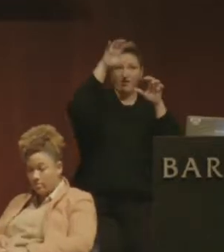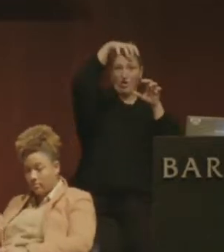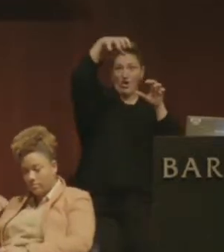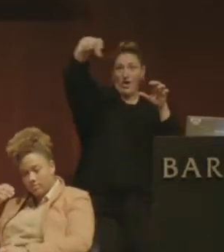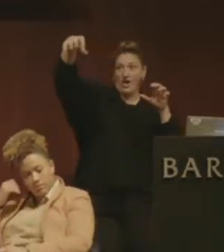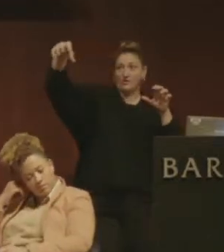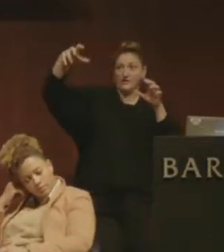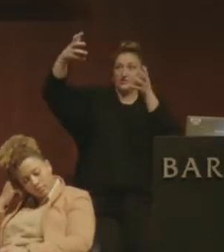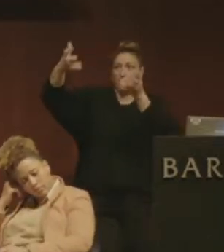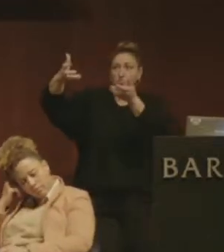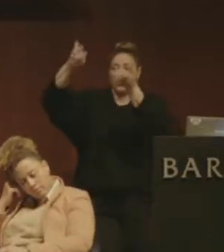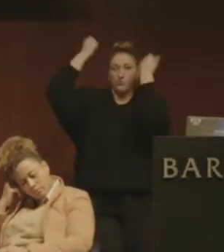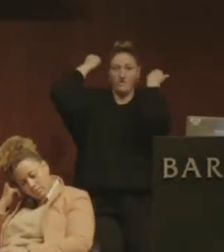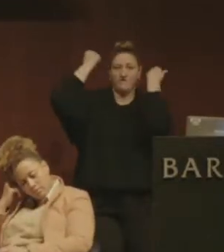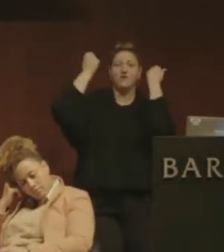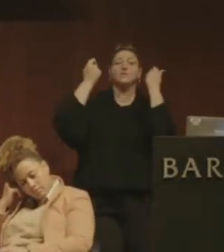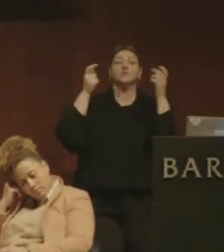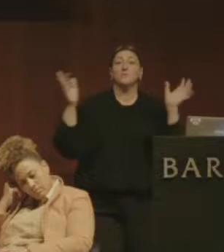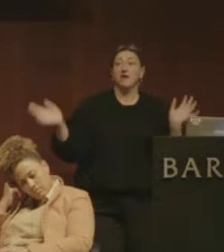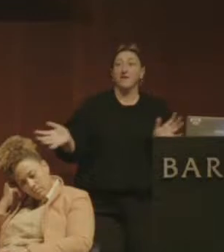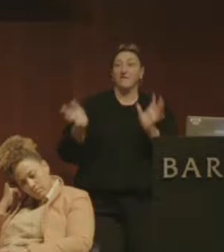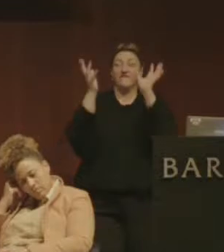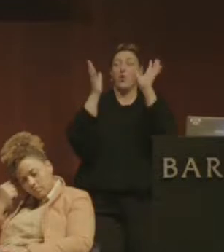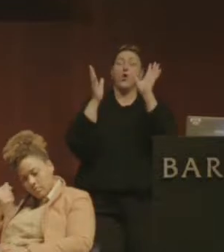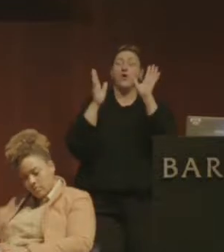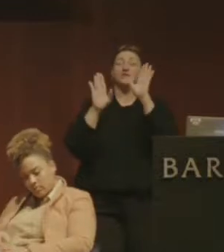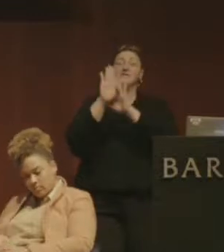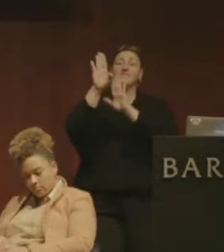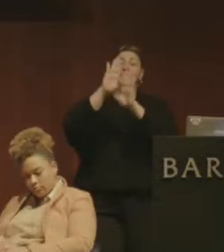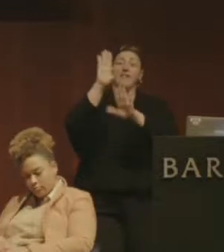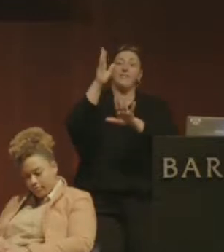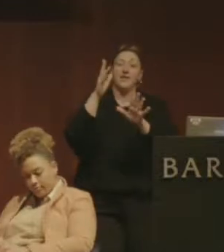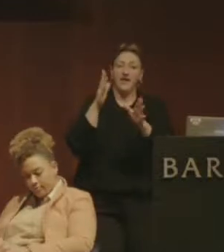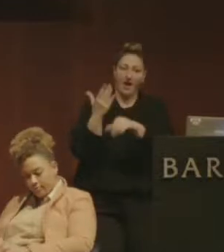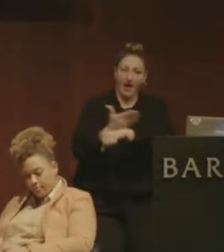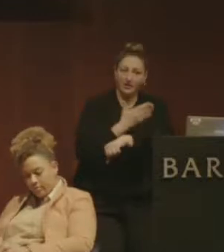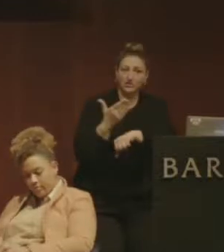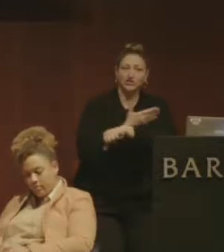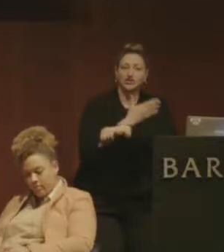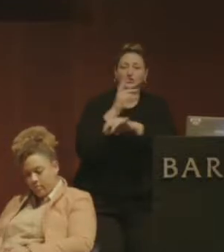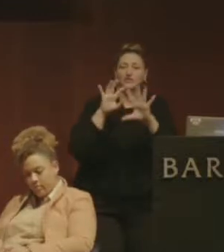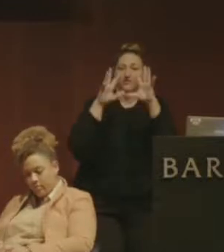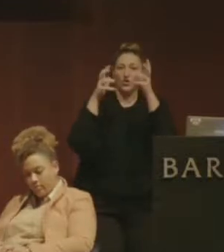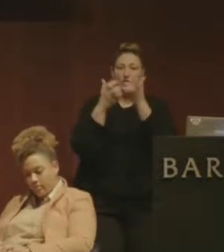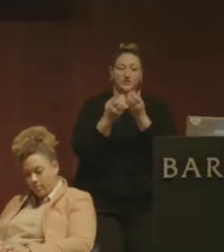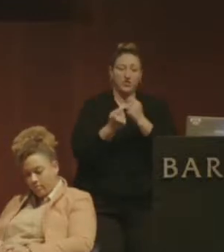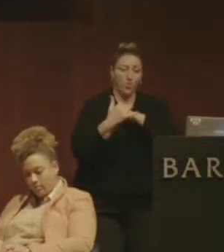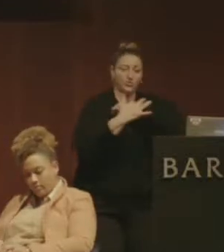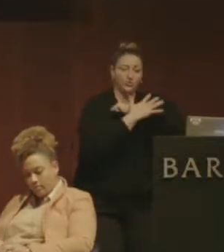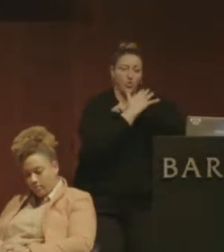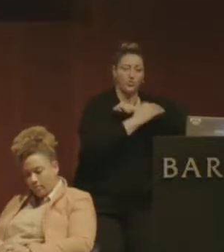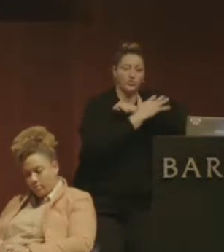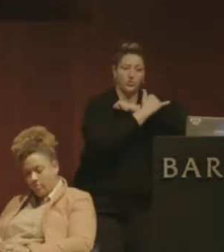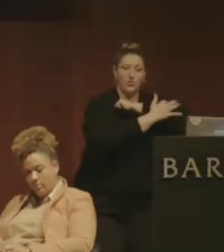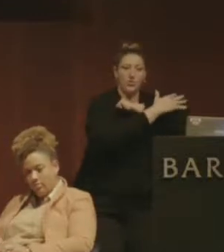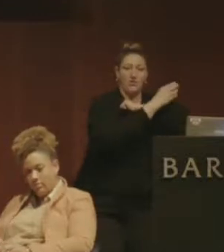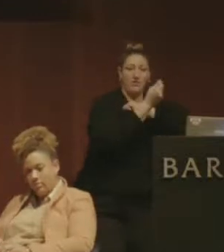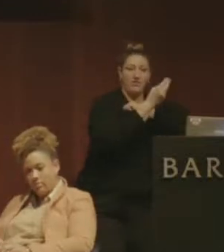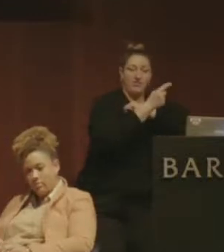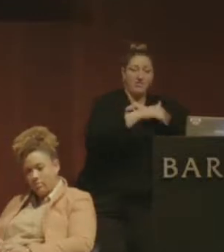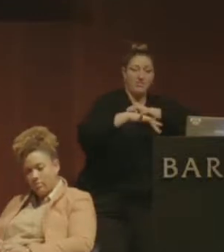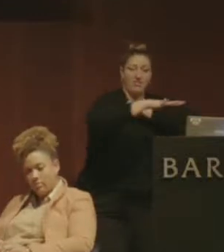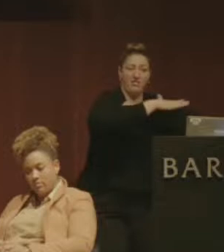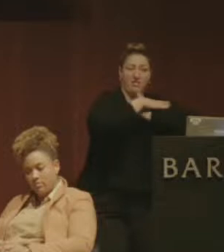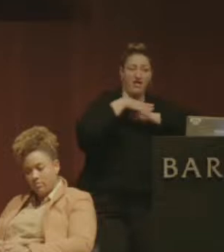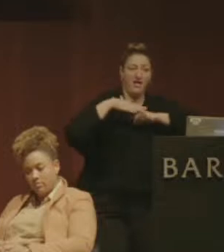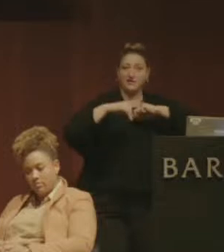in order to make way for development and gentrification, residents of the coastal lands of Gamboa de Baixo generally say that